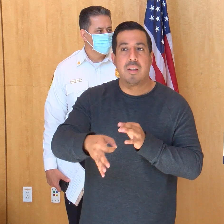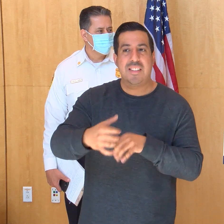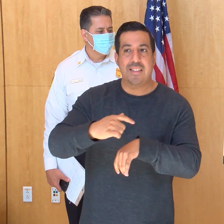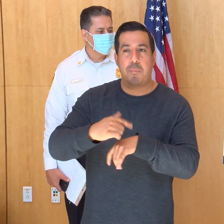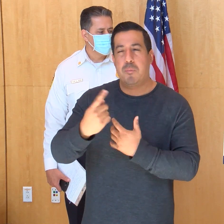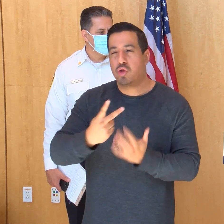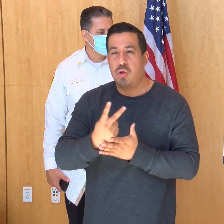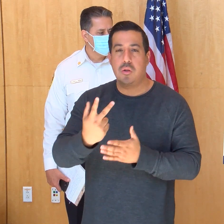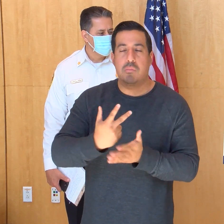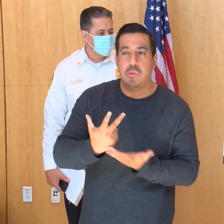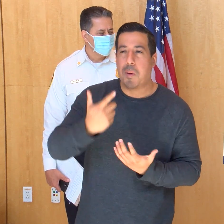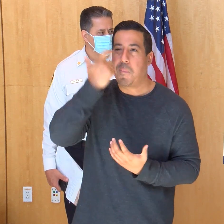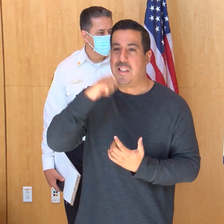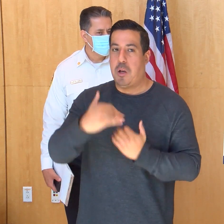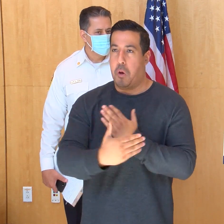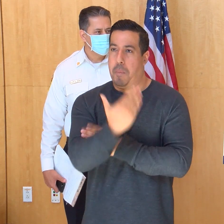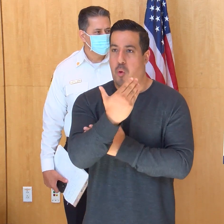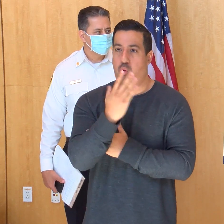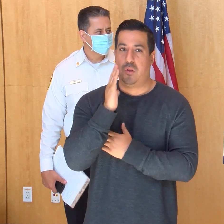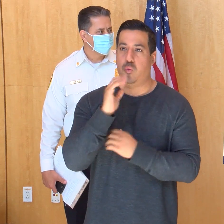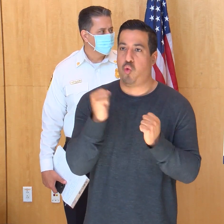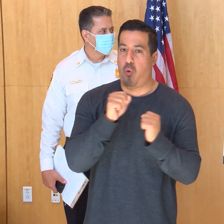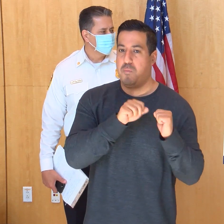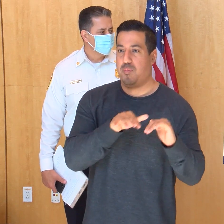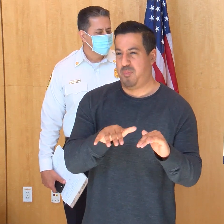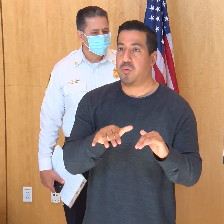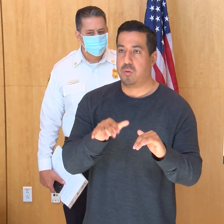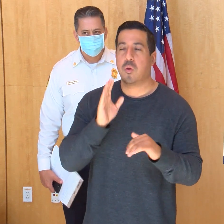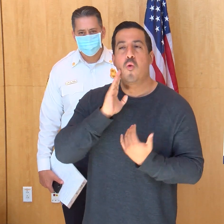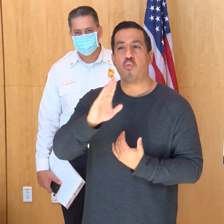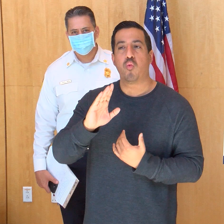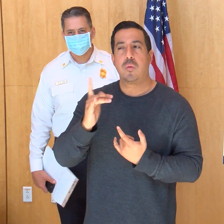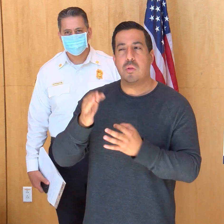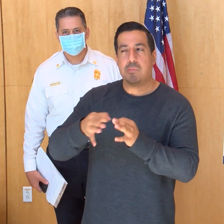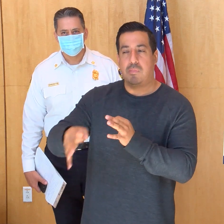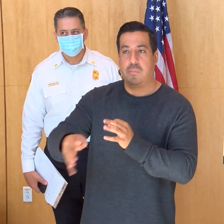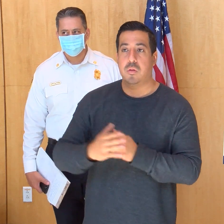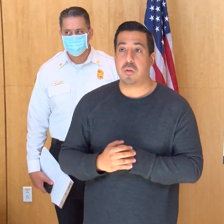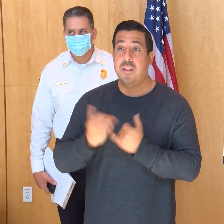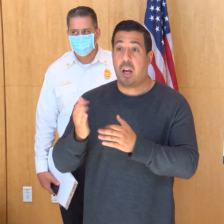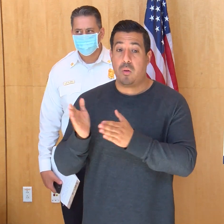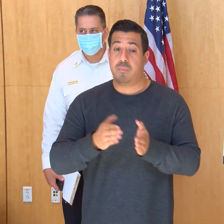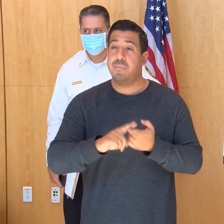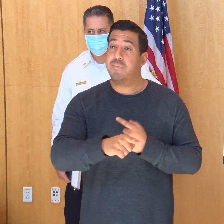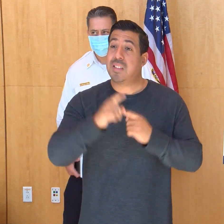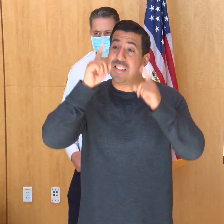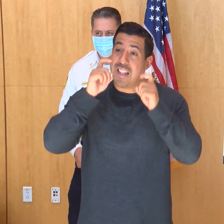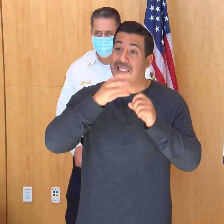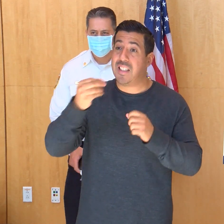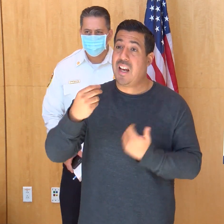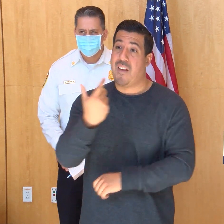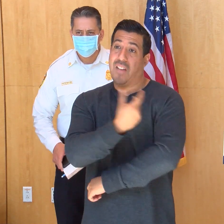couple of hours because of the morning precipitation. And then with regards to testing and